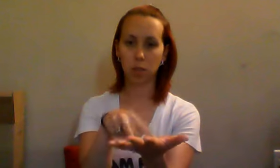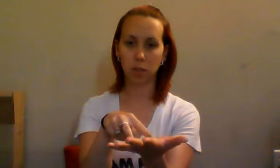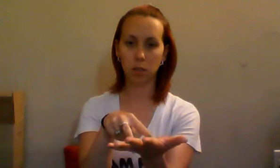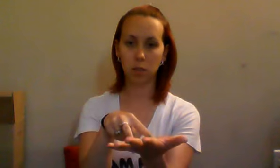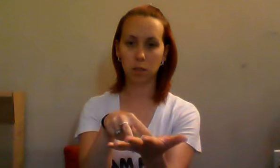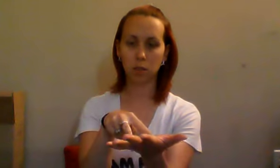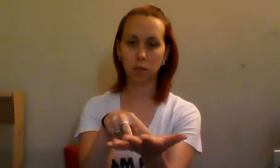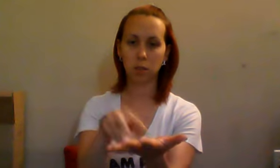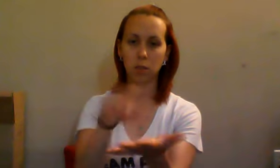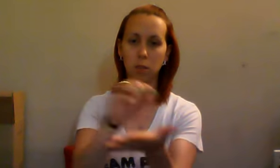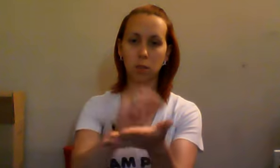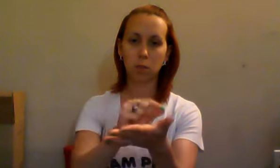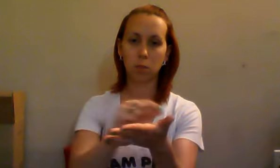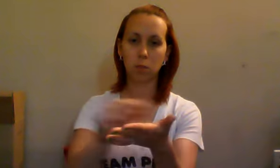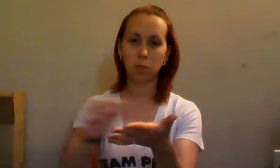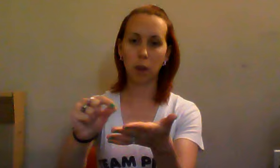read, write,